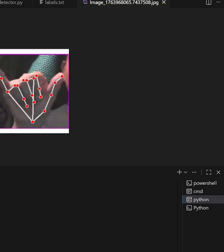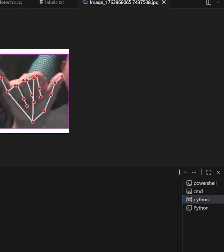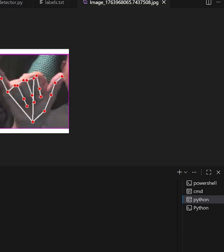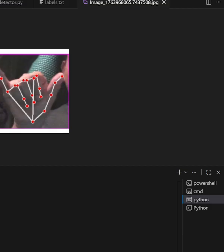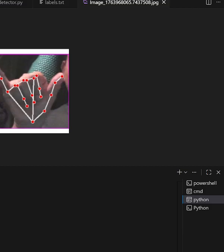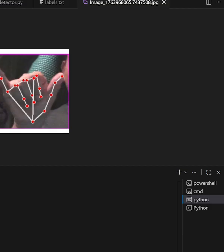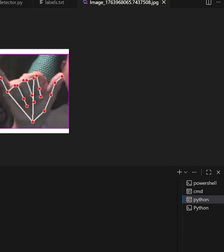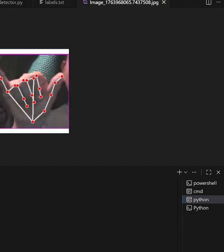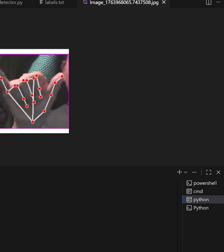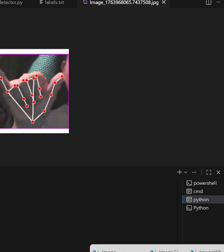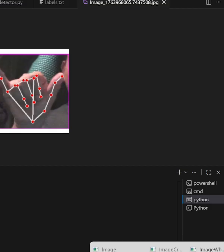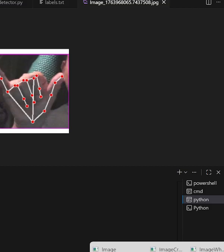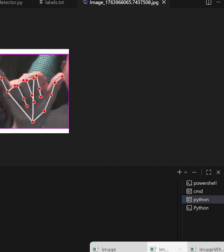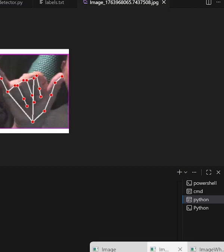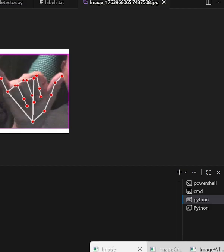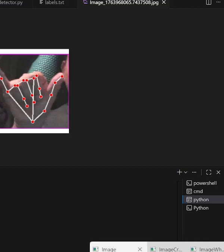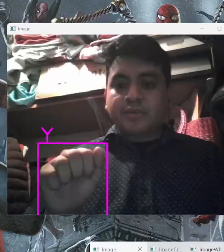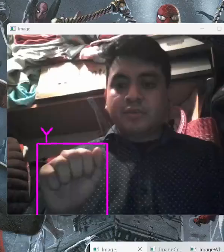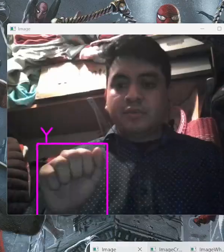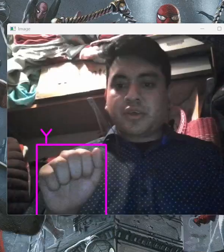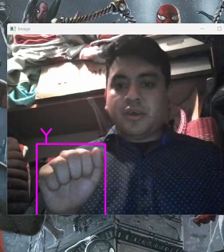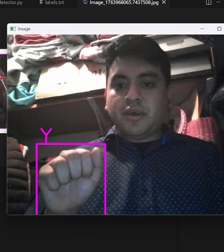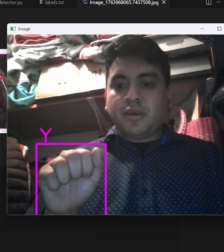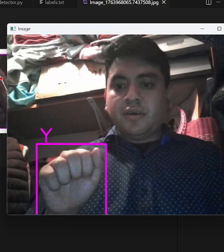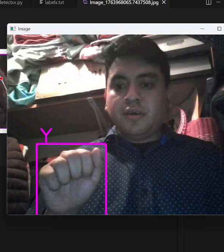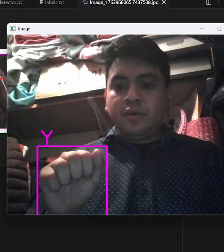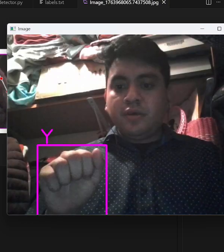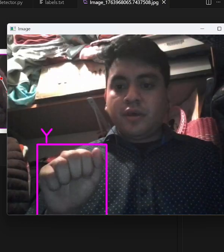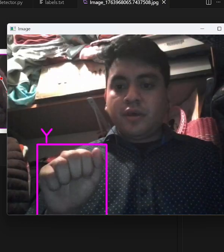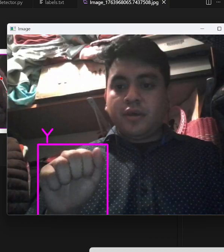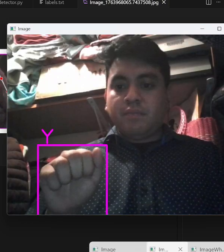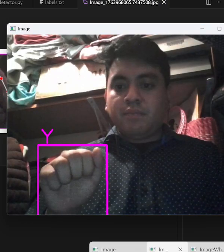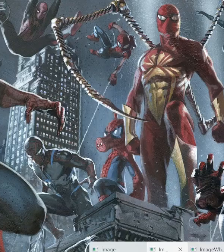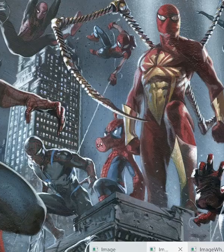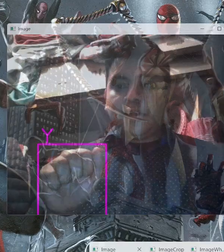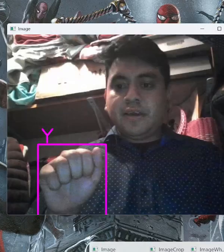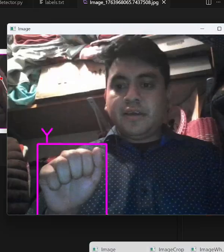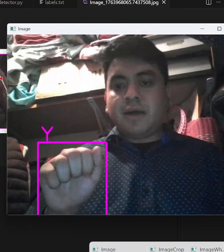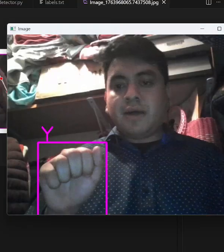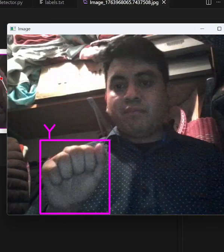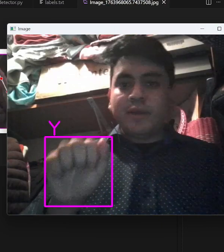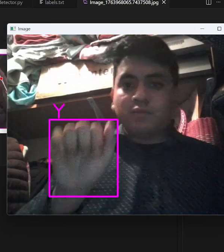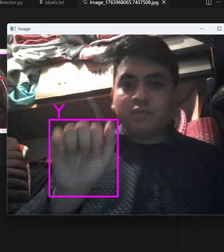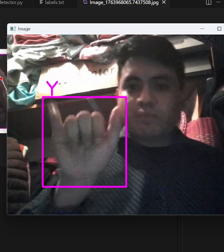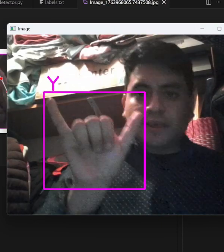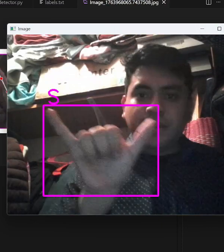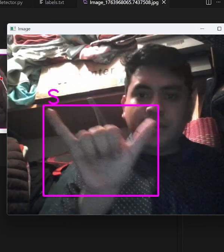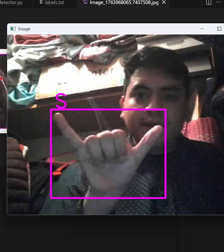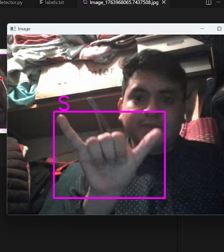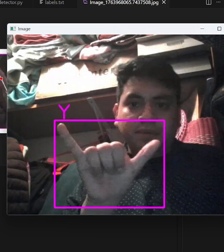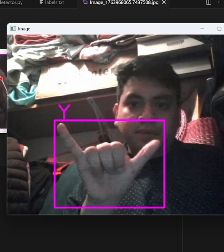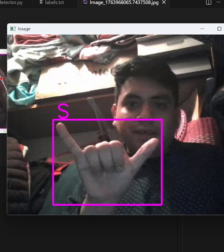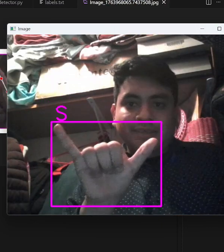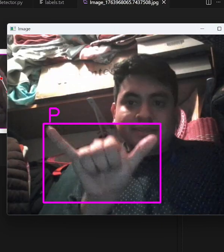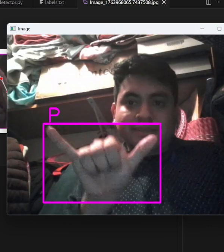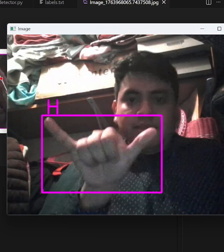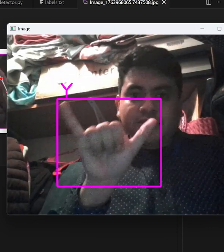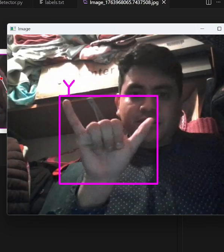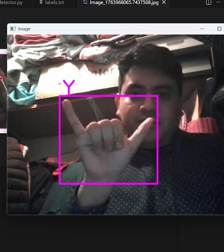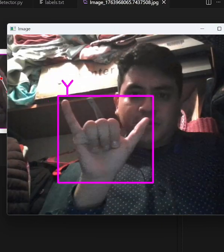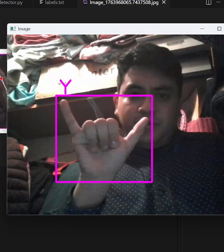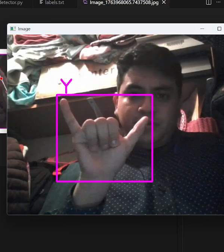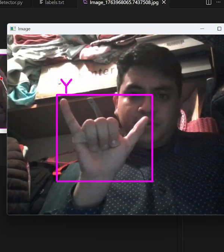And basically if I try to do that symbol again in my thing, it's going to be like this. Let me